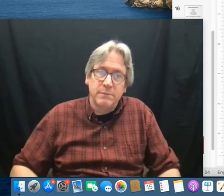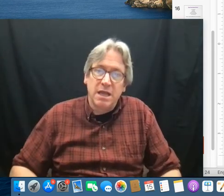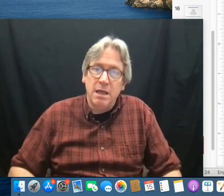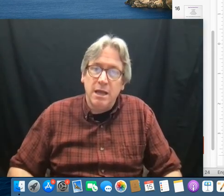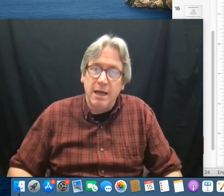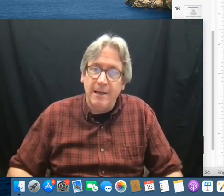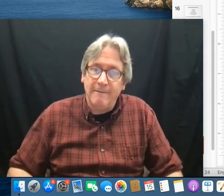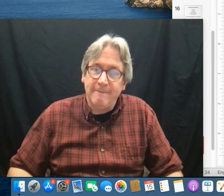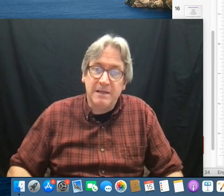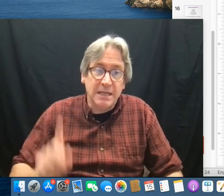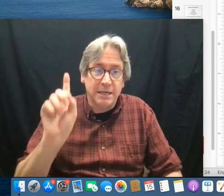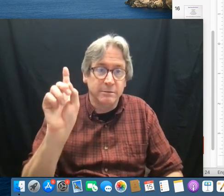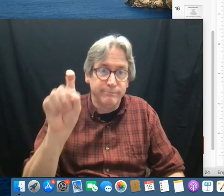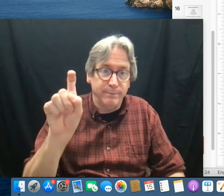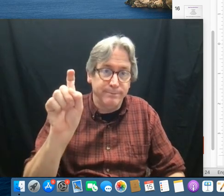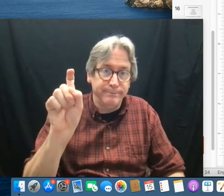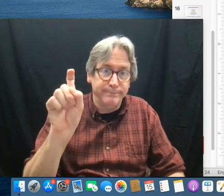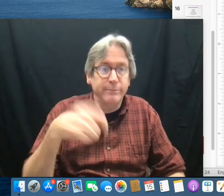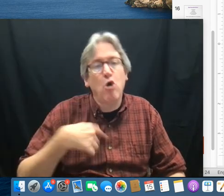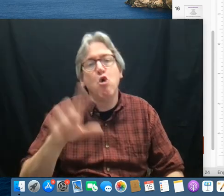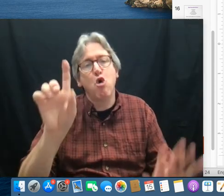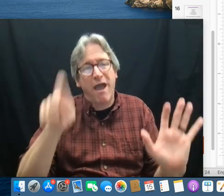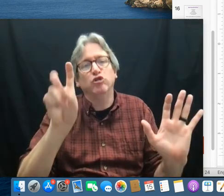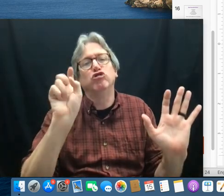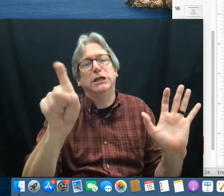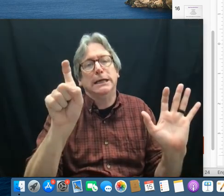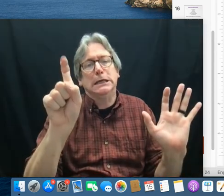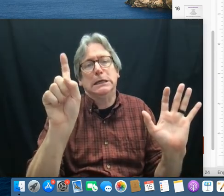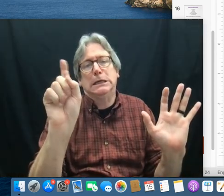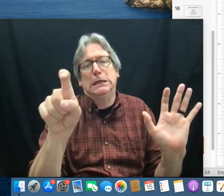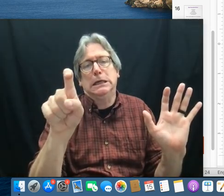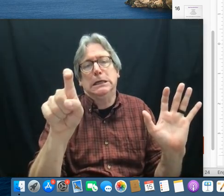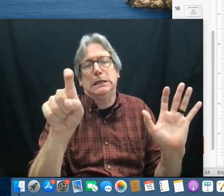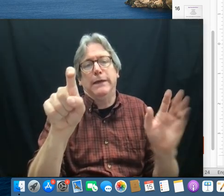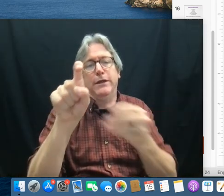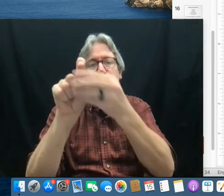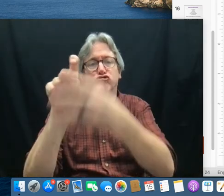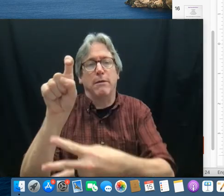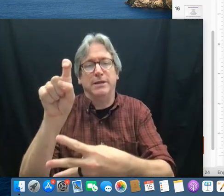to record, this is the camera, right, recording me.